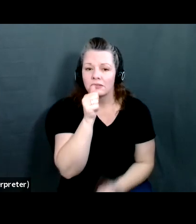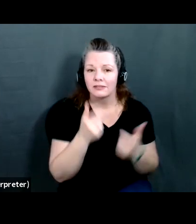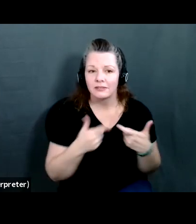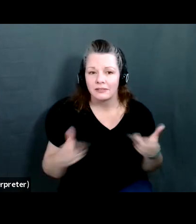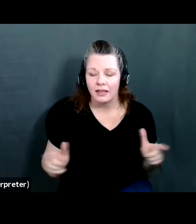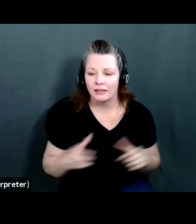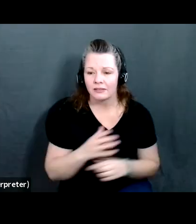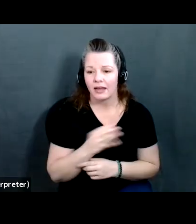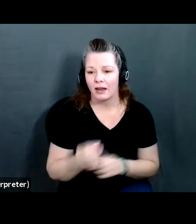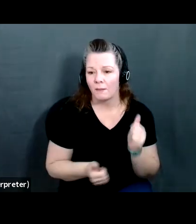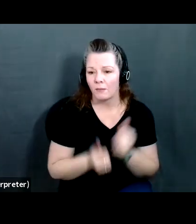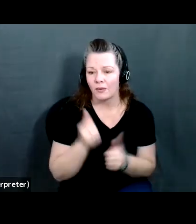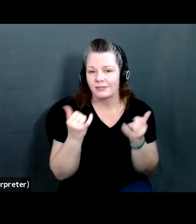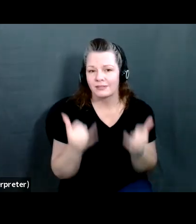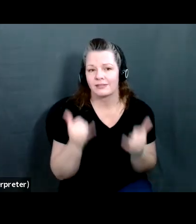banal humiliations.